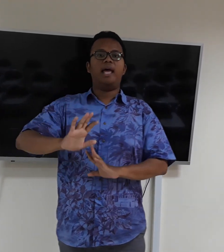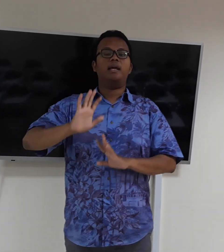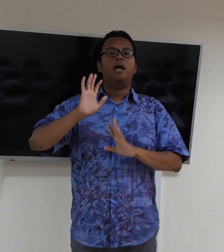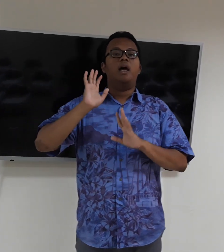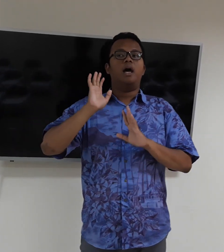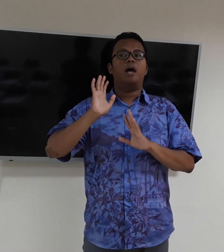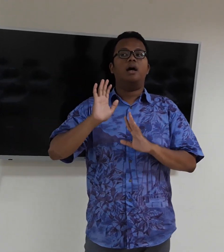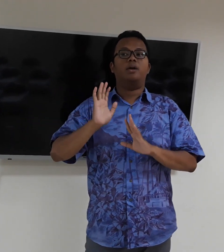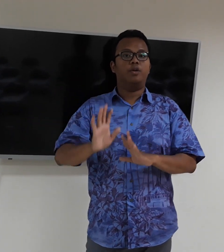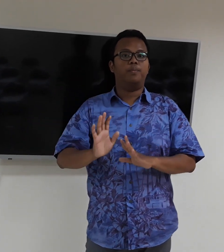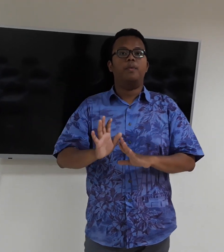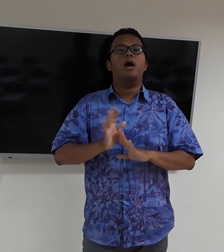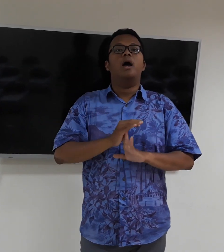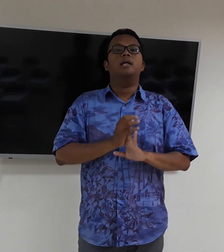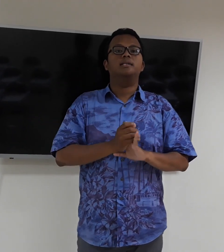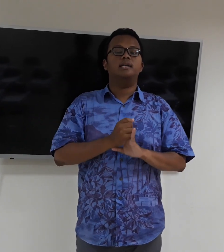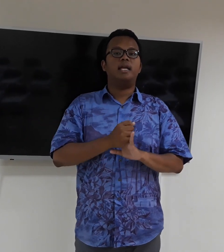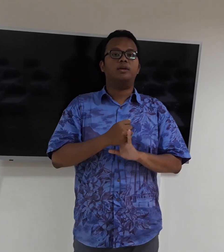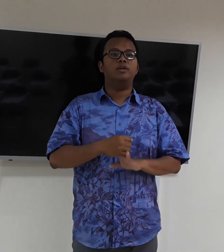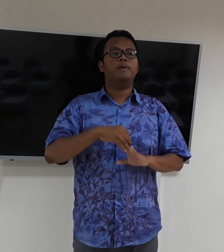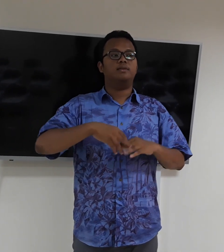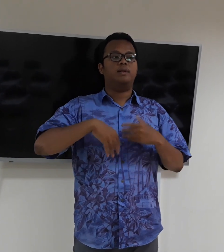intact group. This intact group is